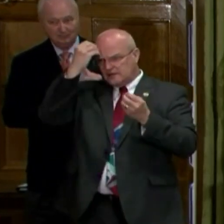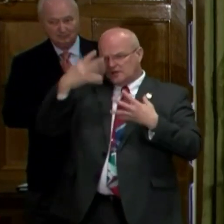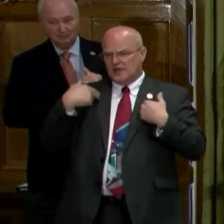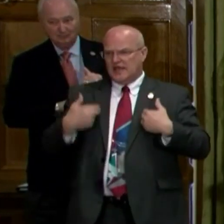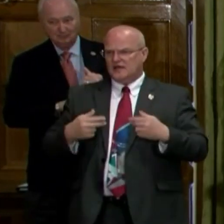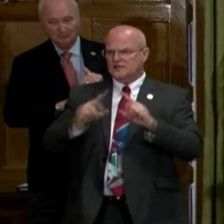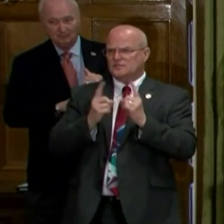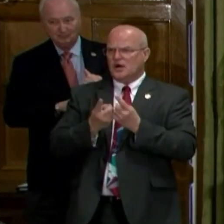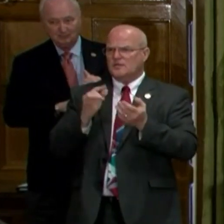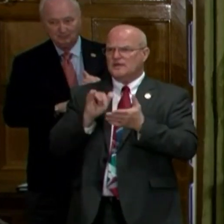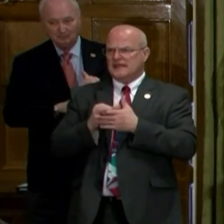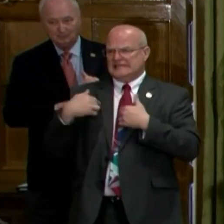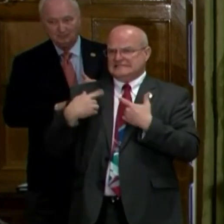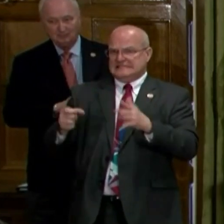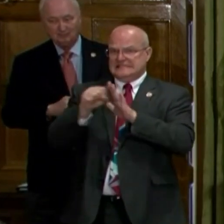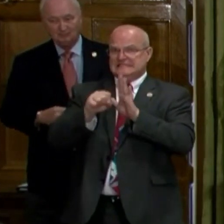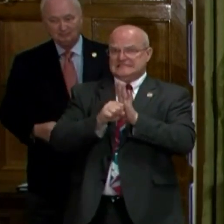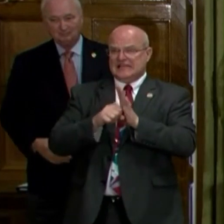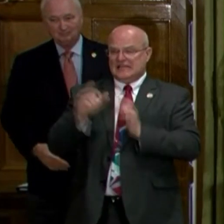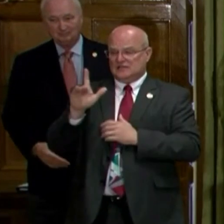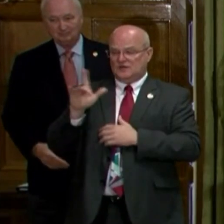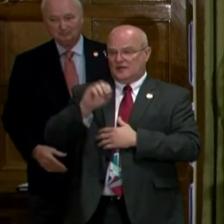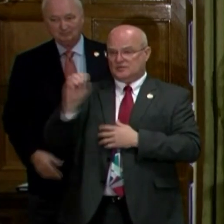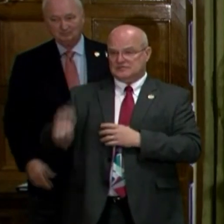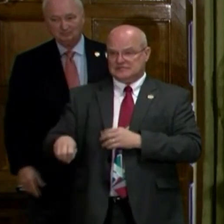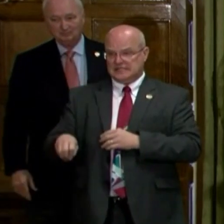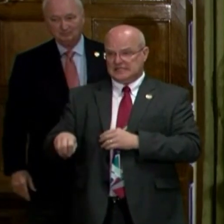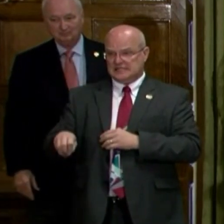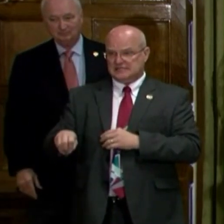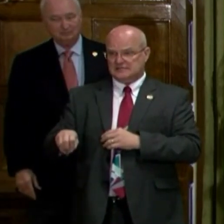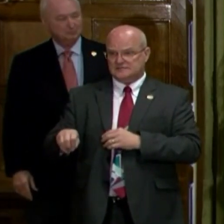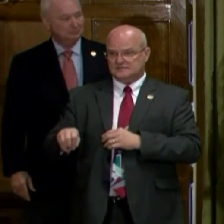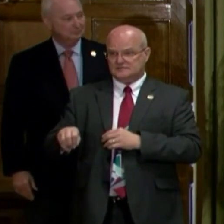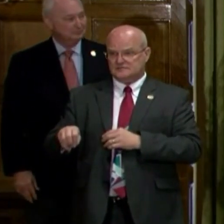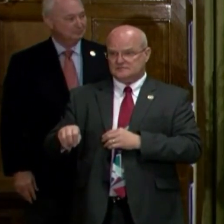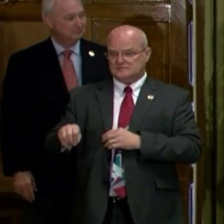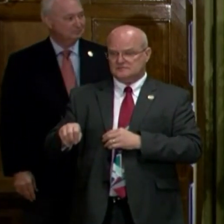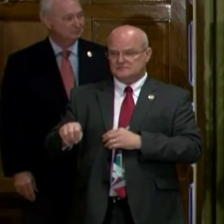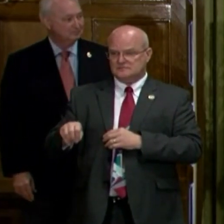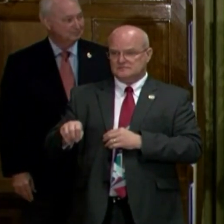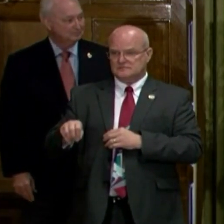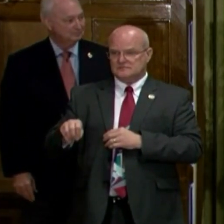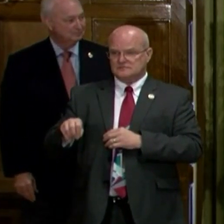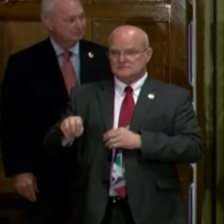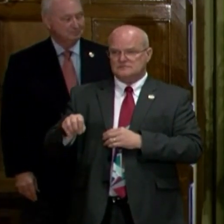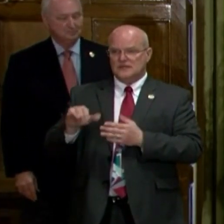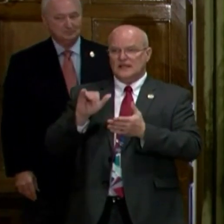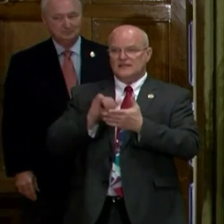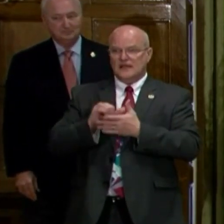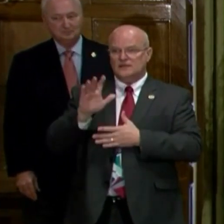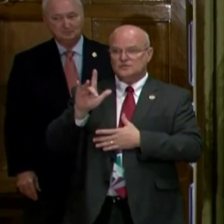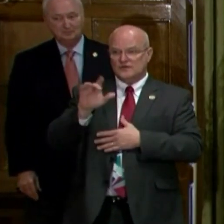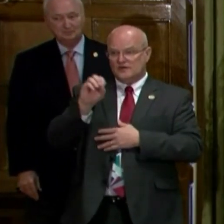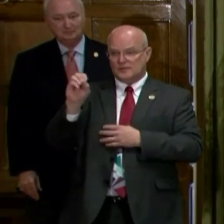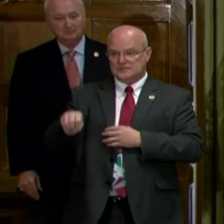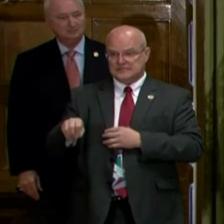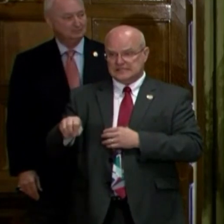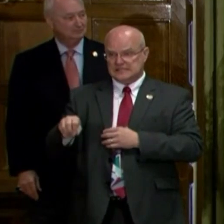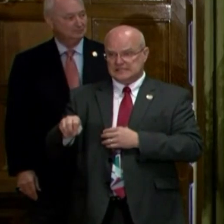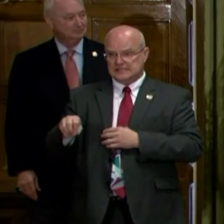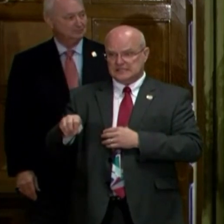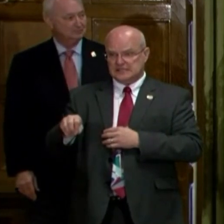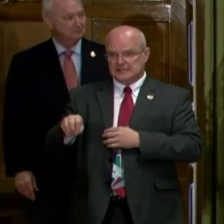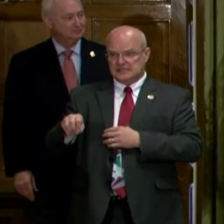health department that since the state's got 25% of the stockpile, that was the 25%.